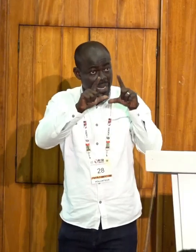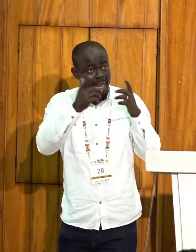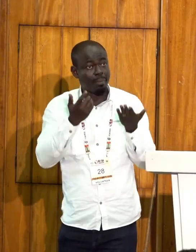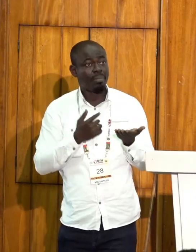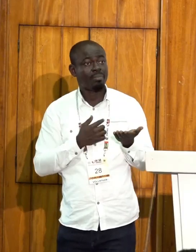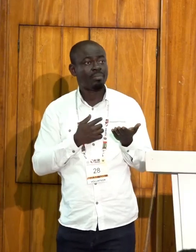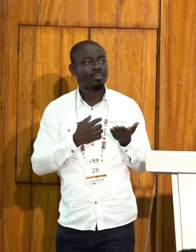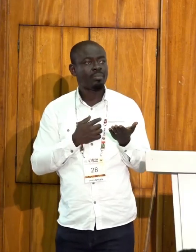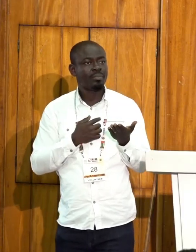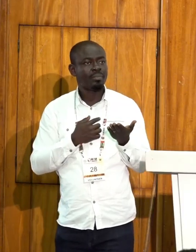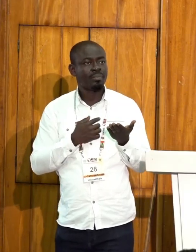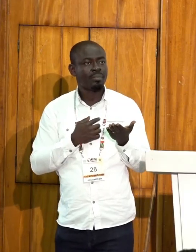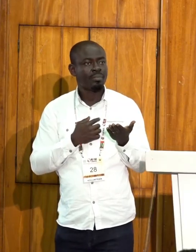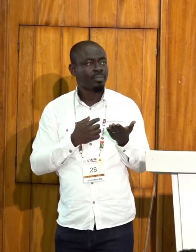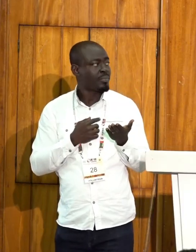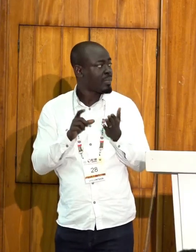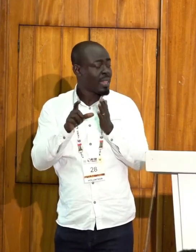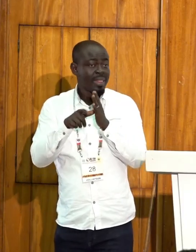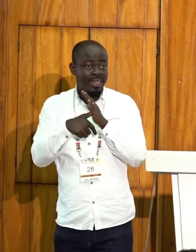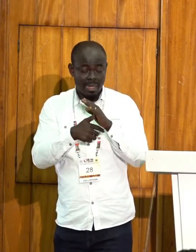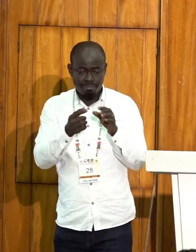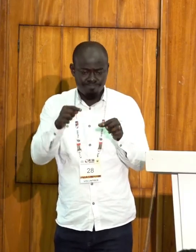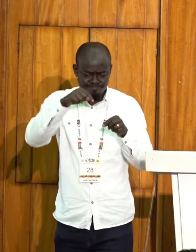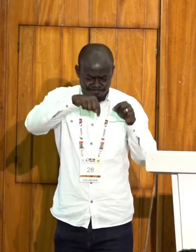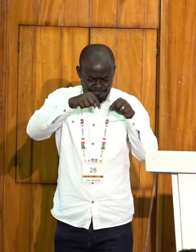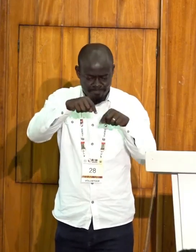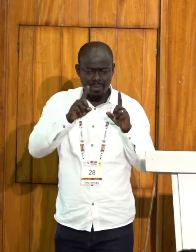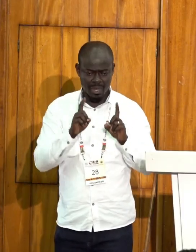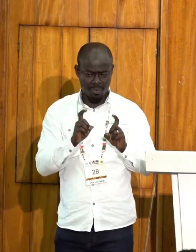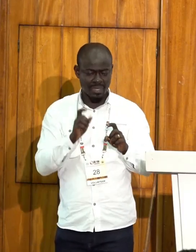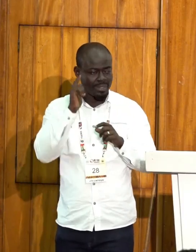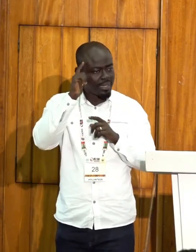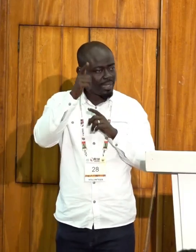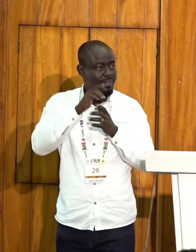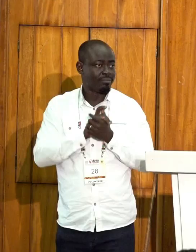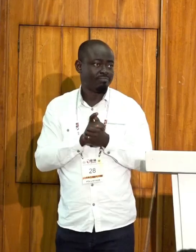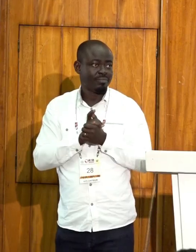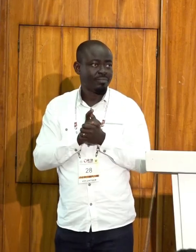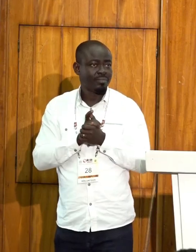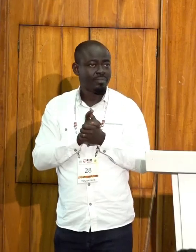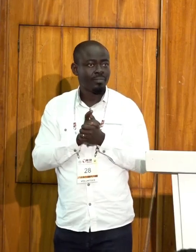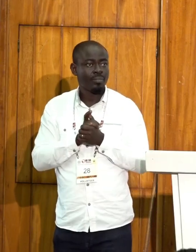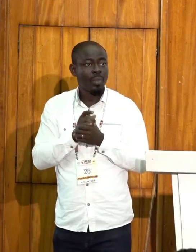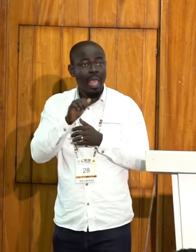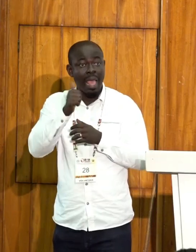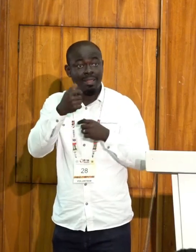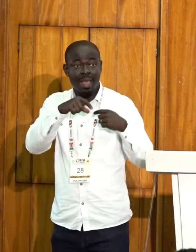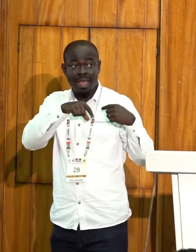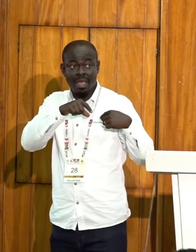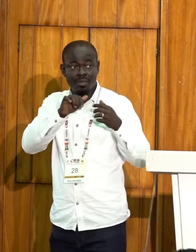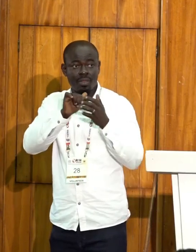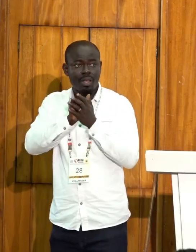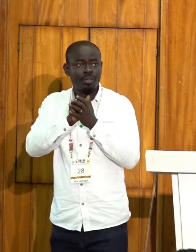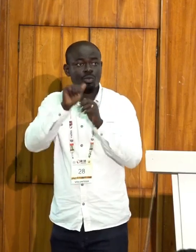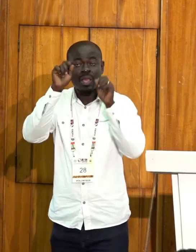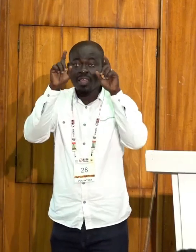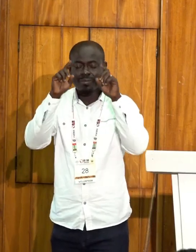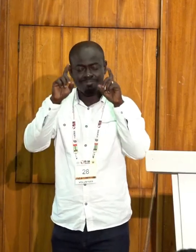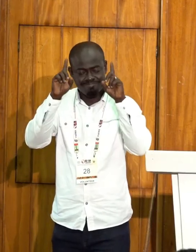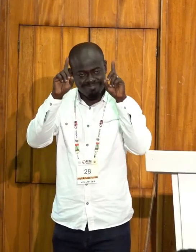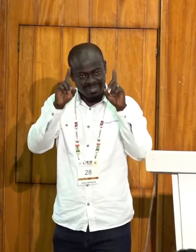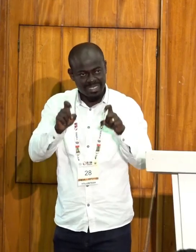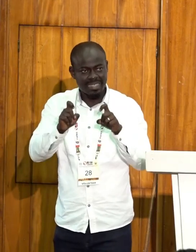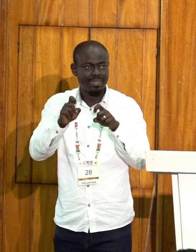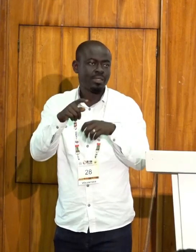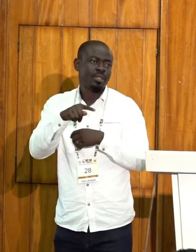Then they are cut, diluted, and then you test. Others argued that you could test in the urine. So